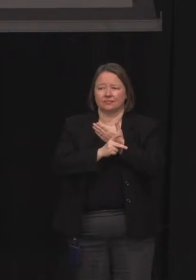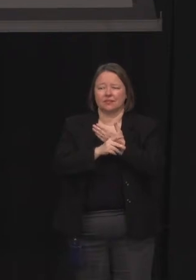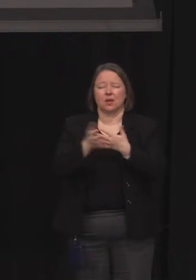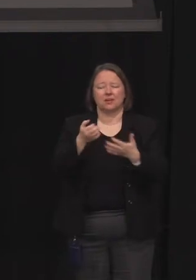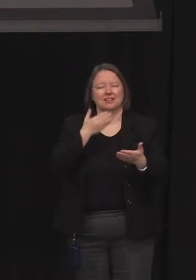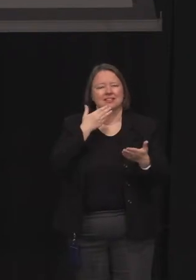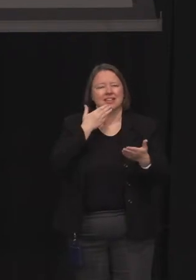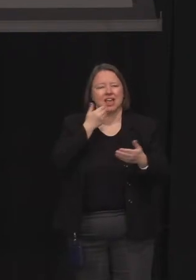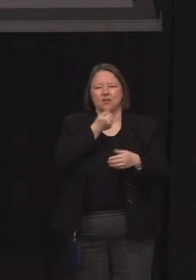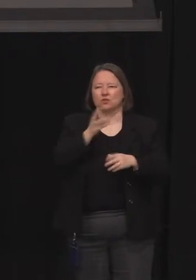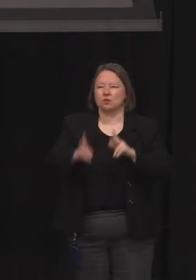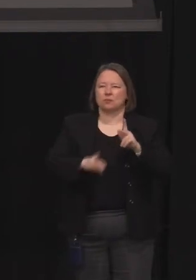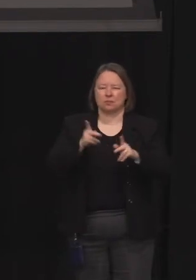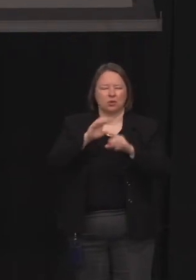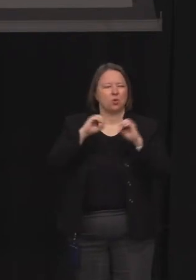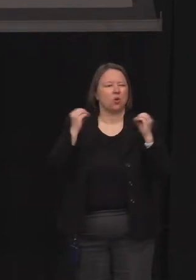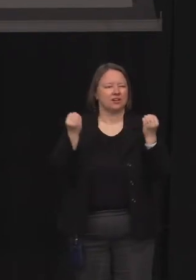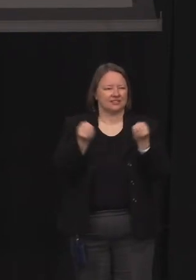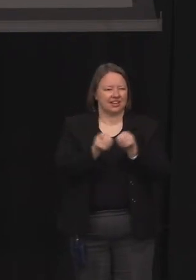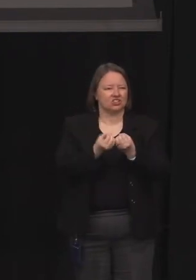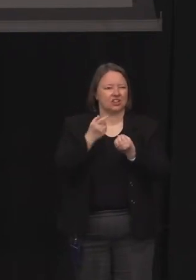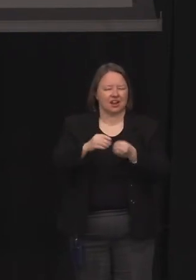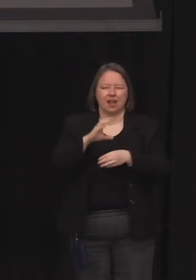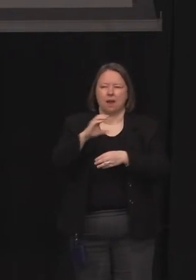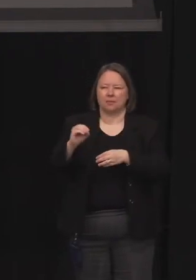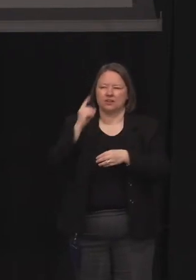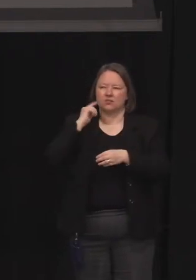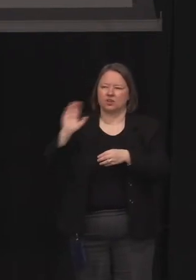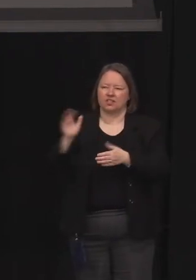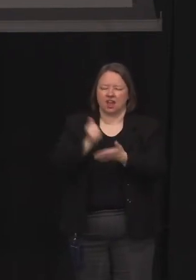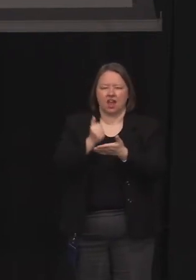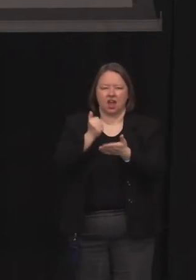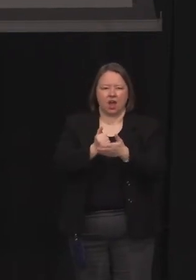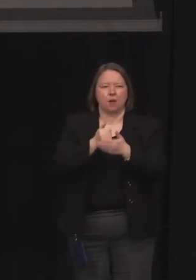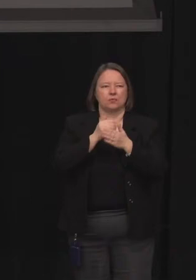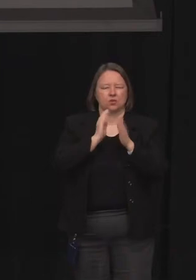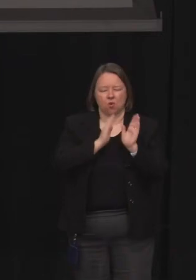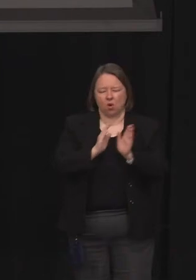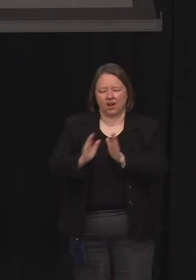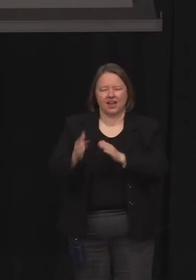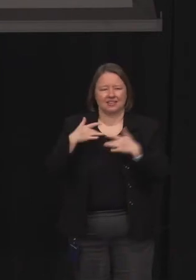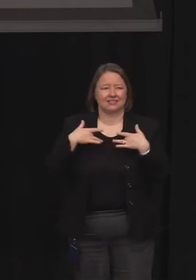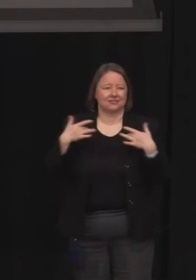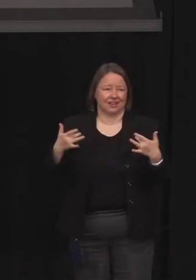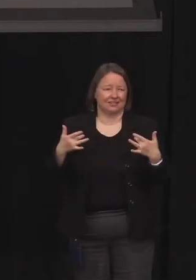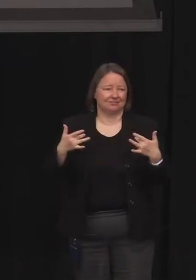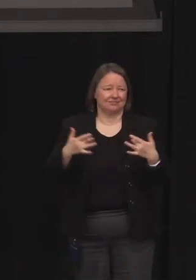thank a couple people, organizations, and companies for their help in organizing this event. So